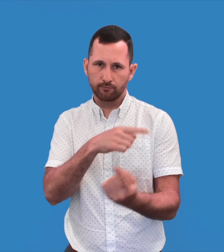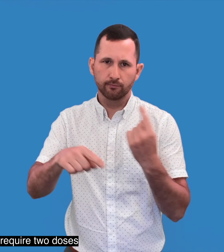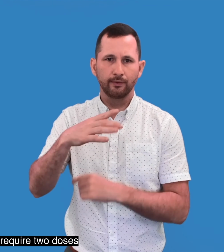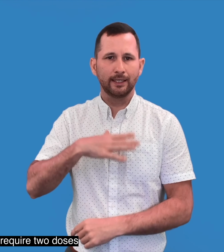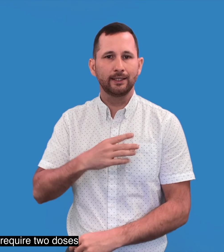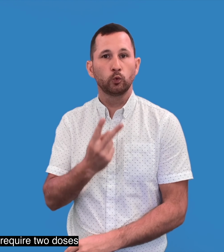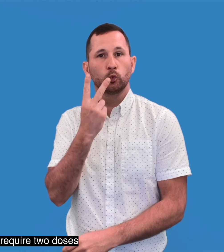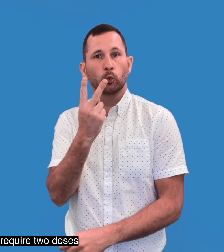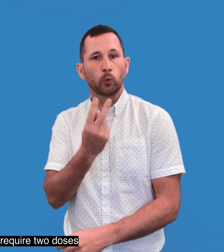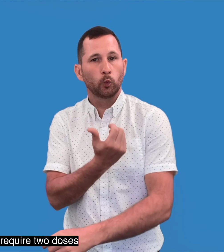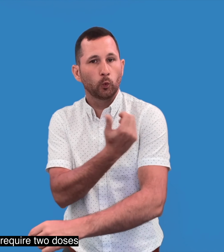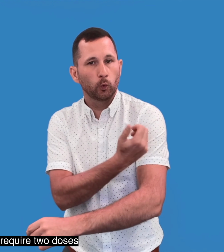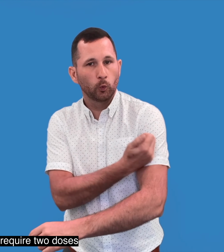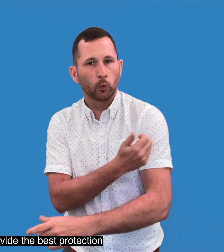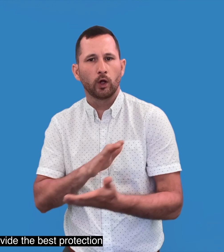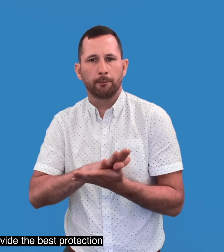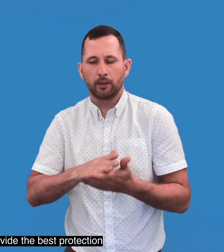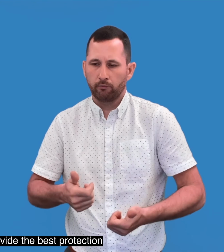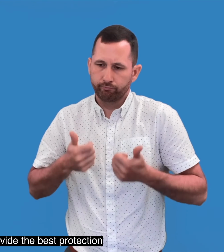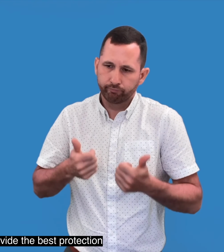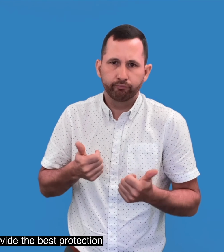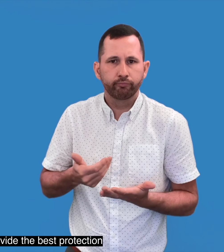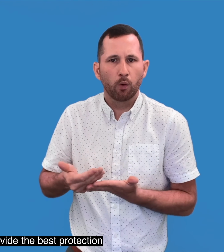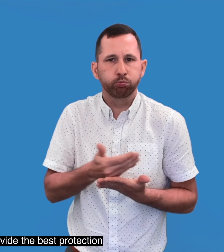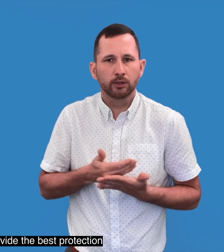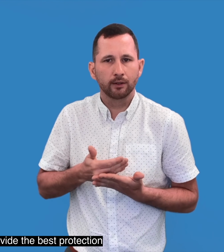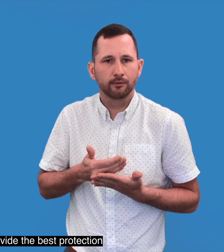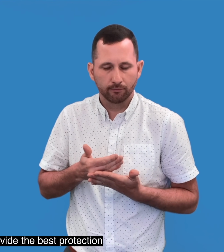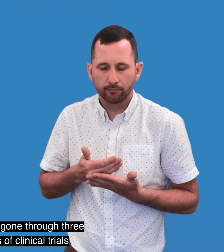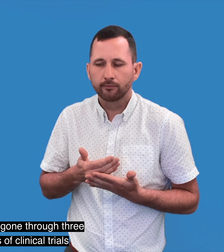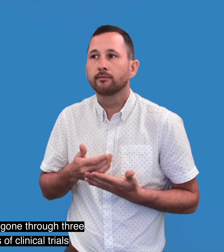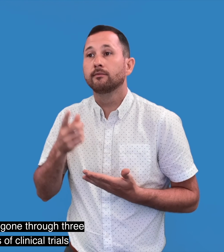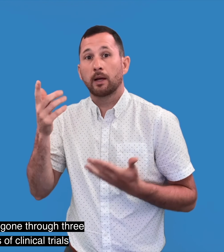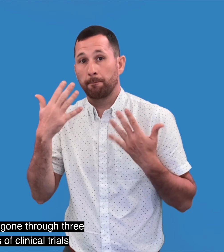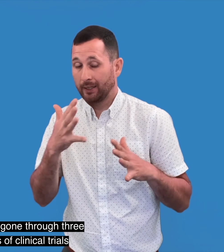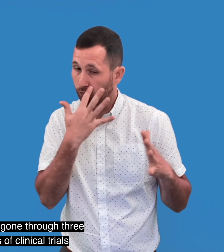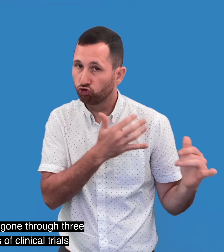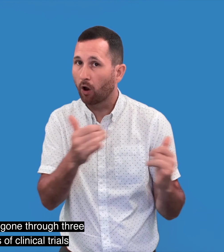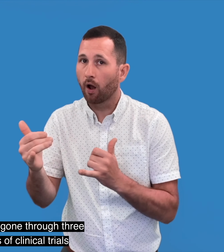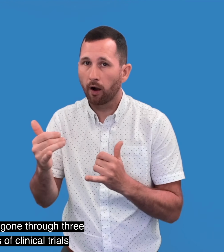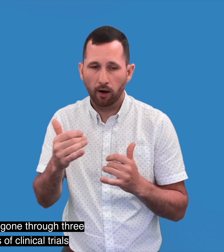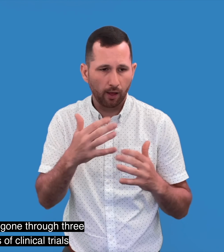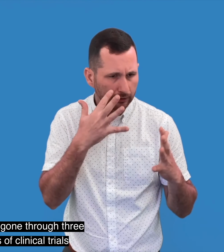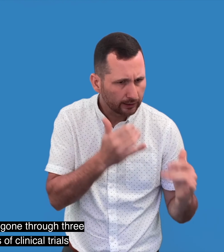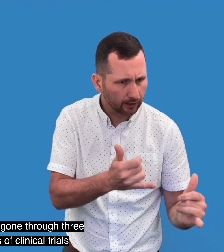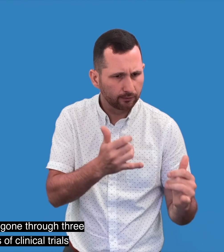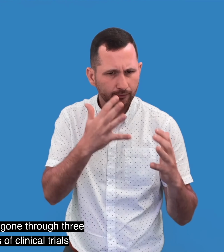They all require 2 doses in order to provide the best protection and have gone through 3 stages of clinical